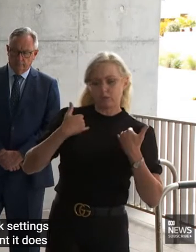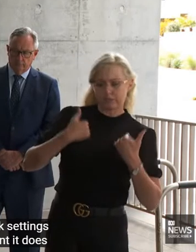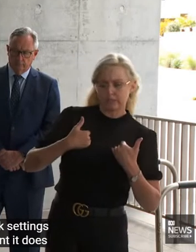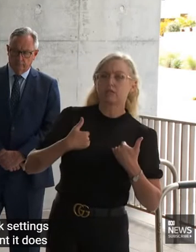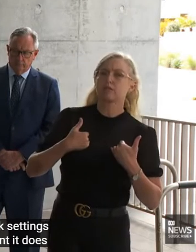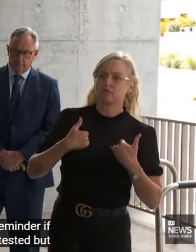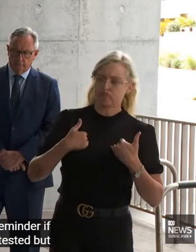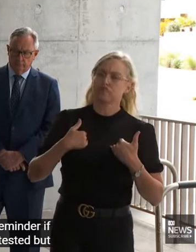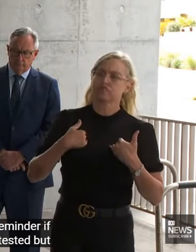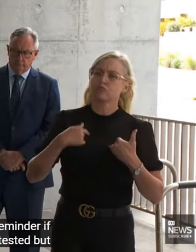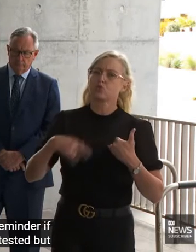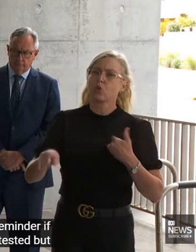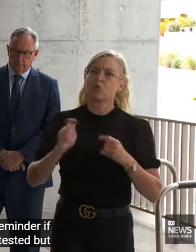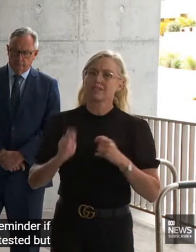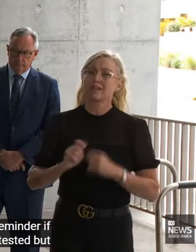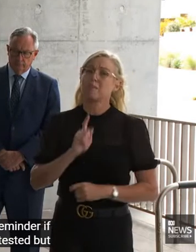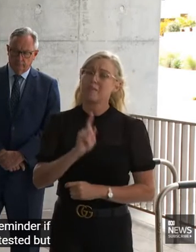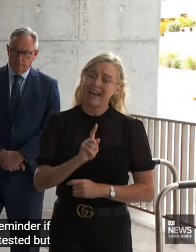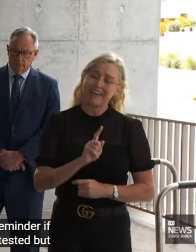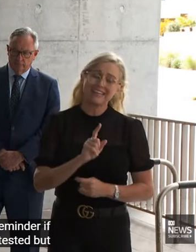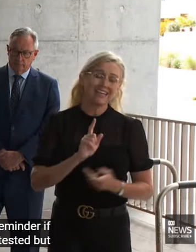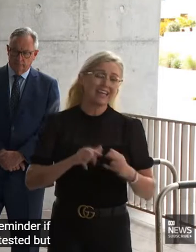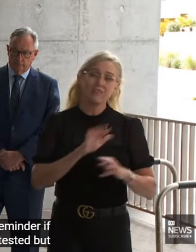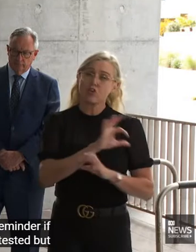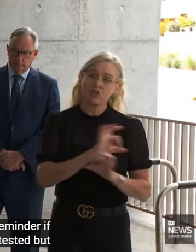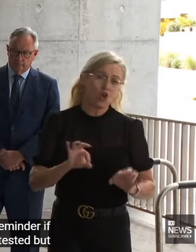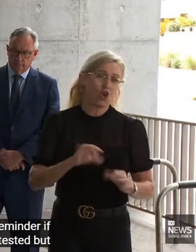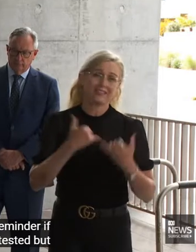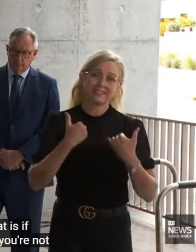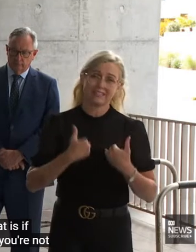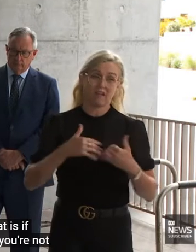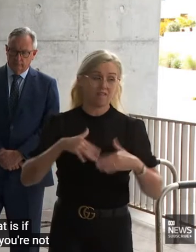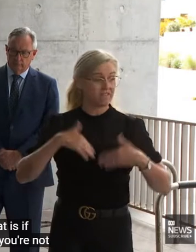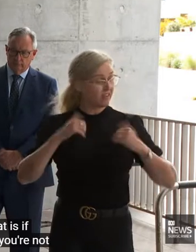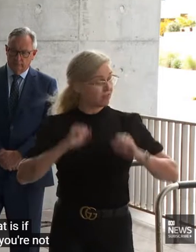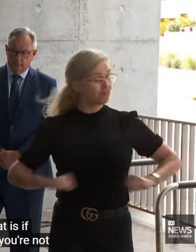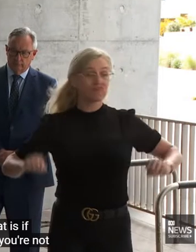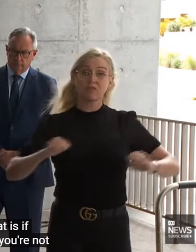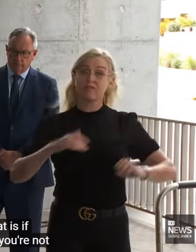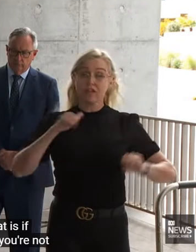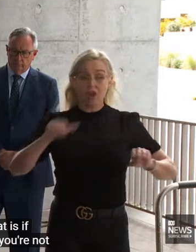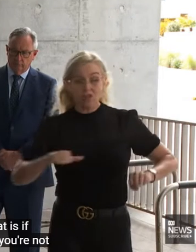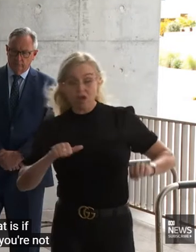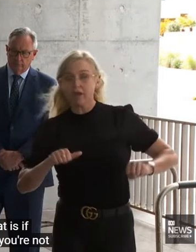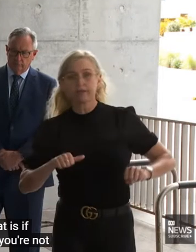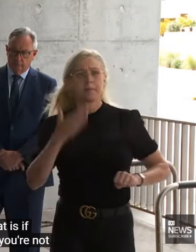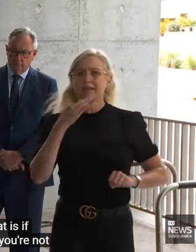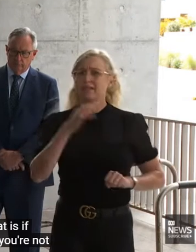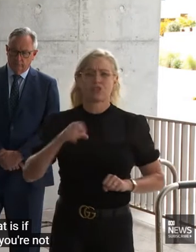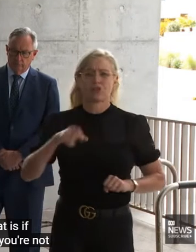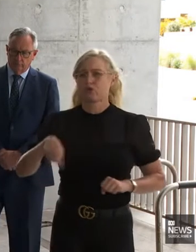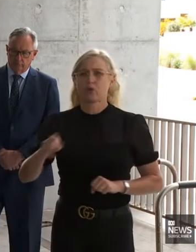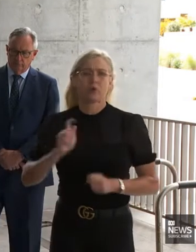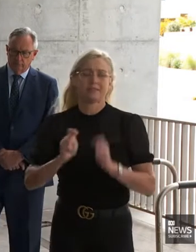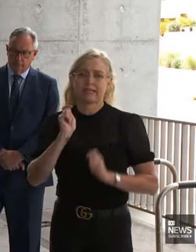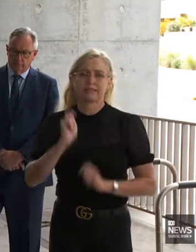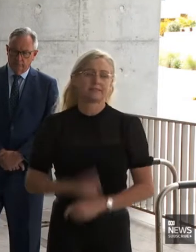flip side of that is if you're not unwell, you're not contacted by New South Wales Health, please don't get tested.